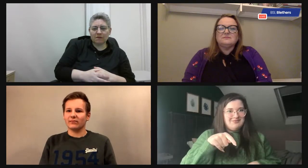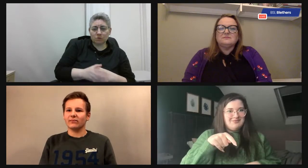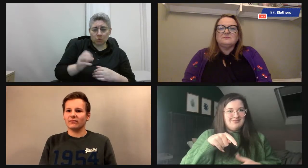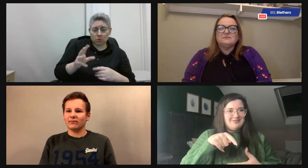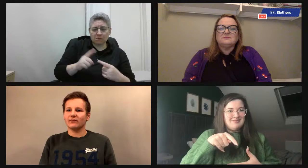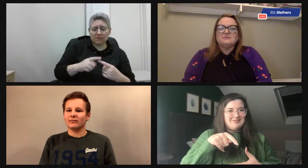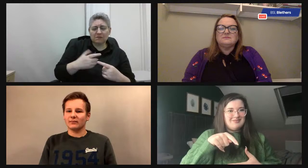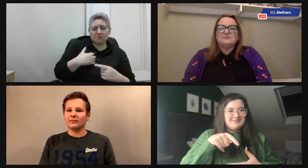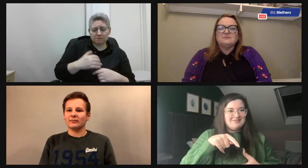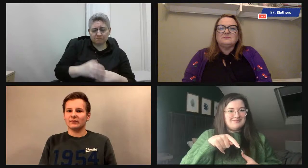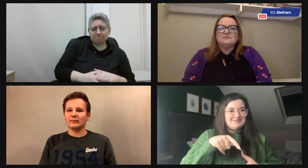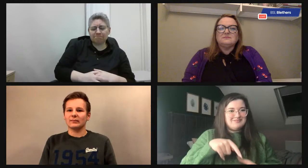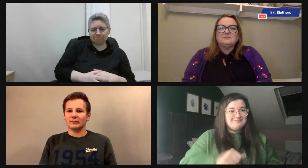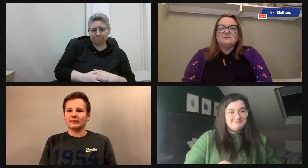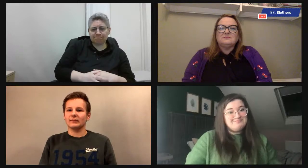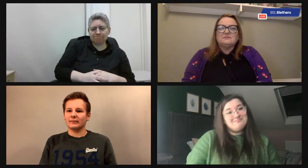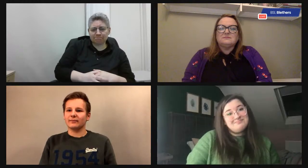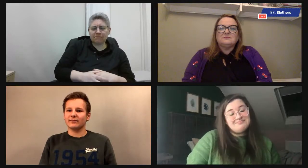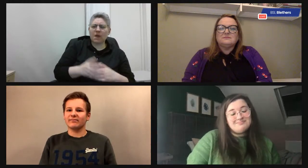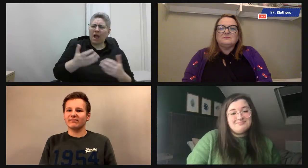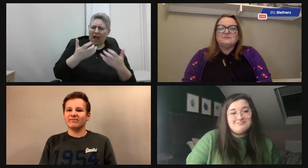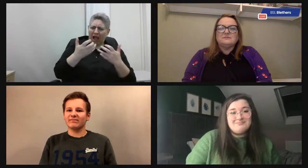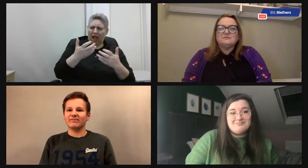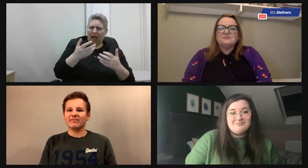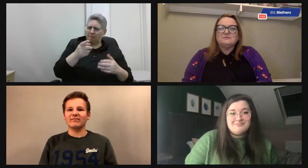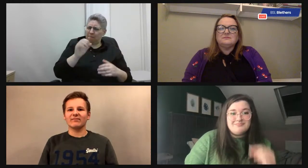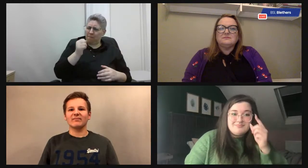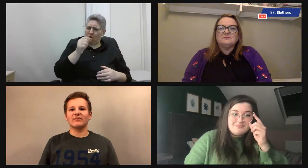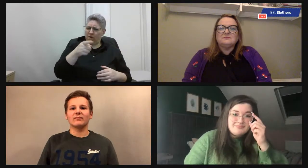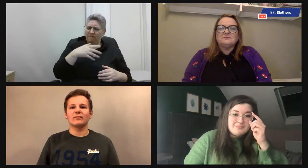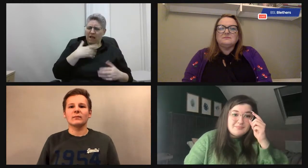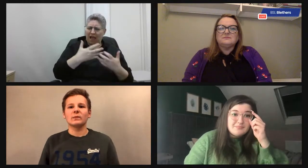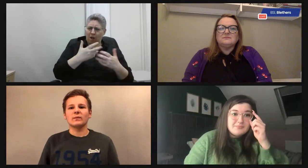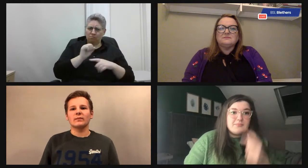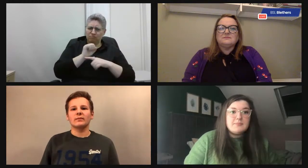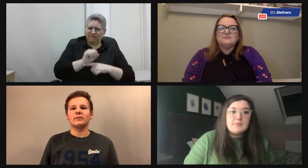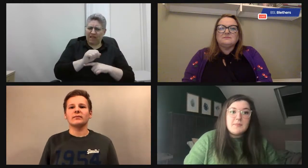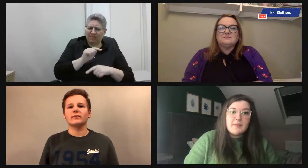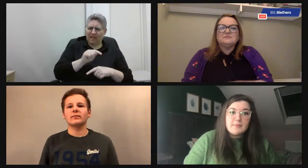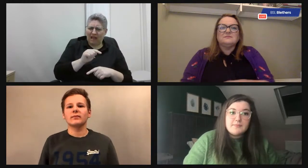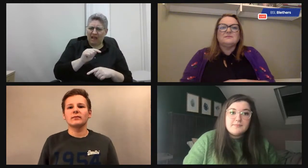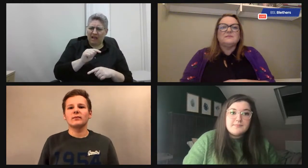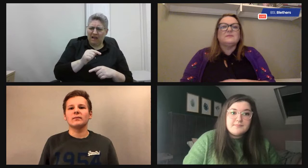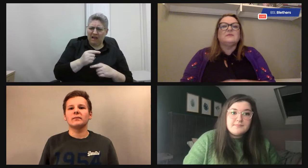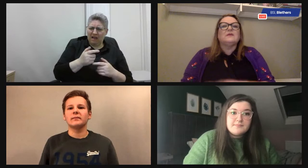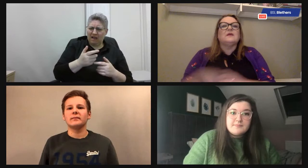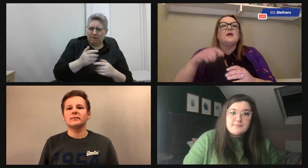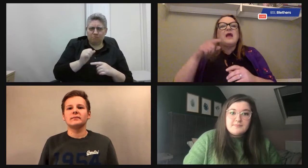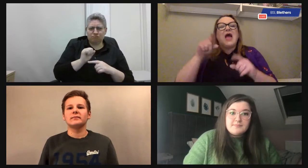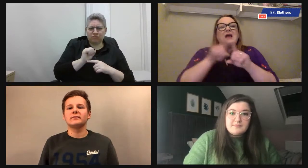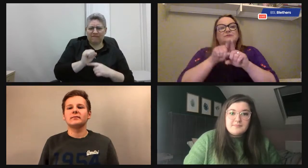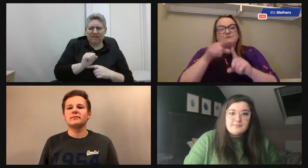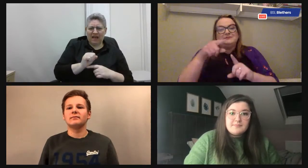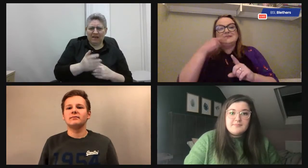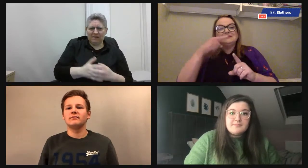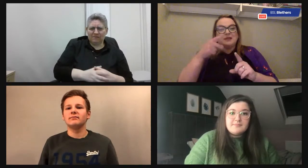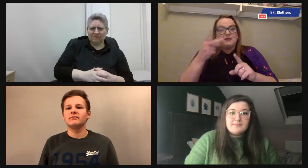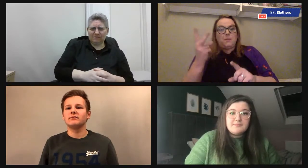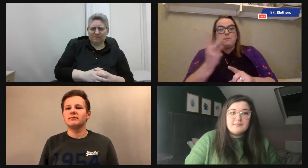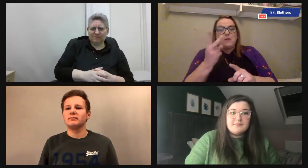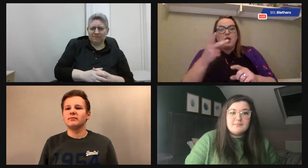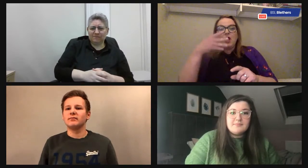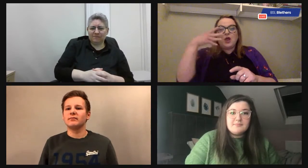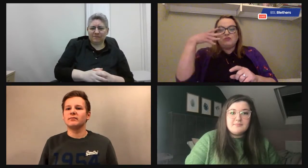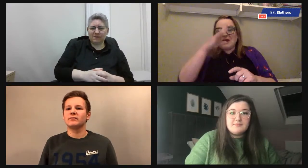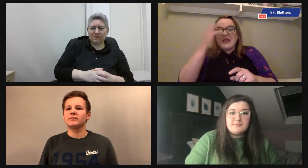are really quite anxious about that and uncomfortable with that. It causes them stress. So how do we prevent that?